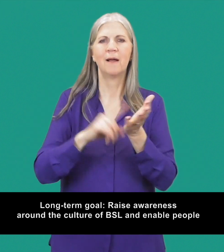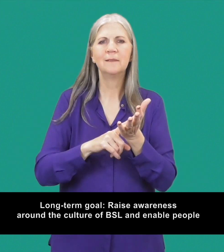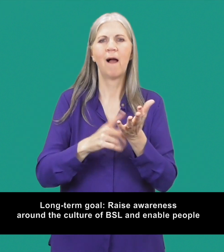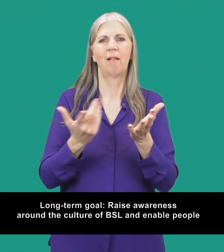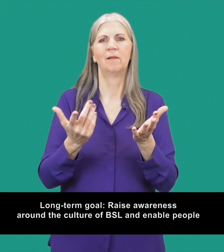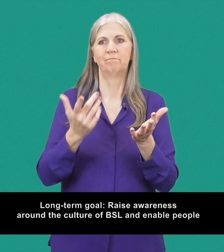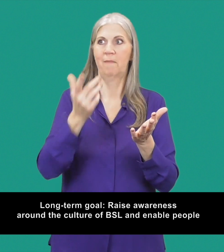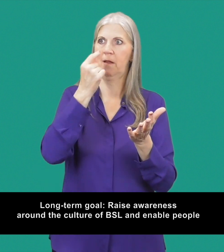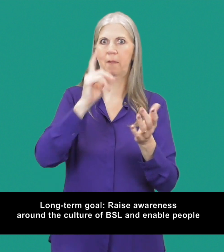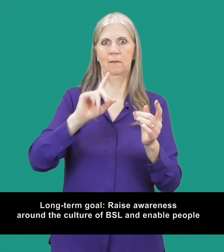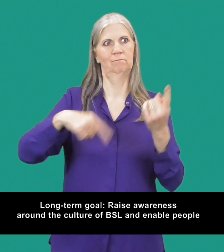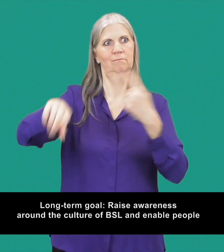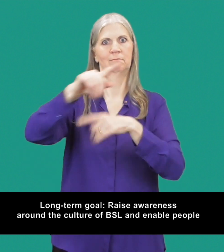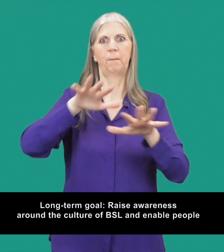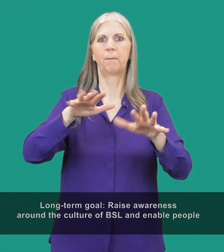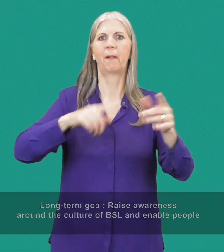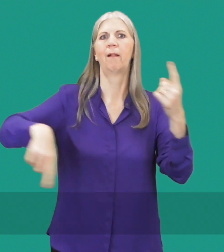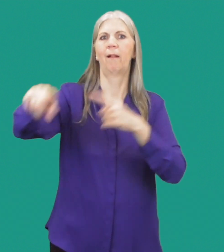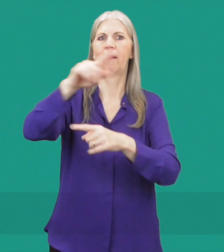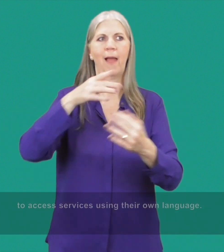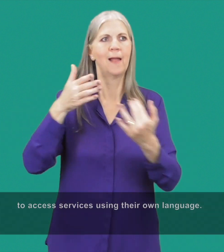to access services using their own language.